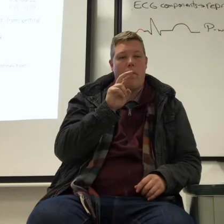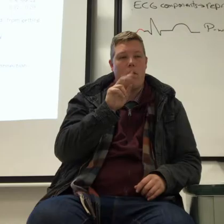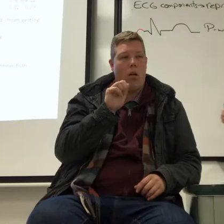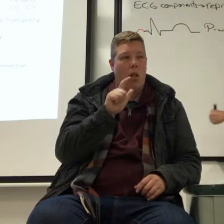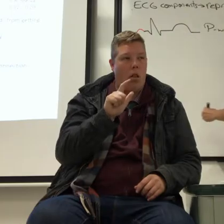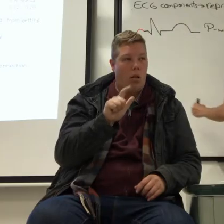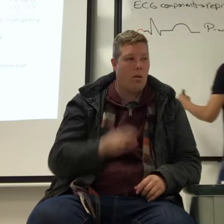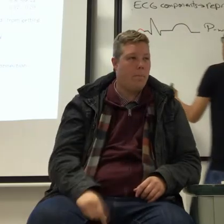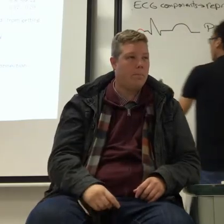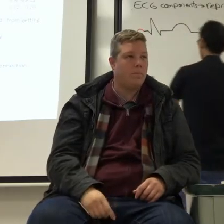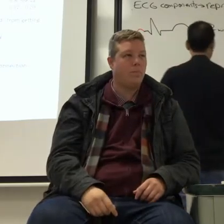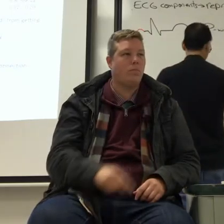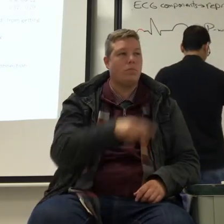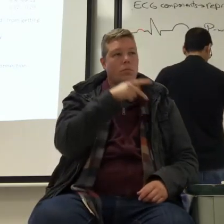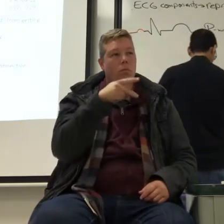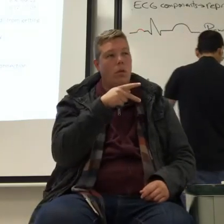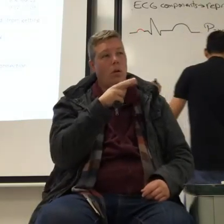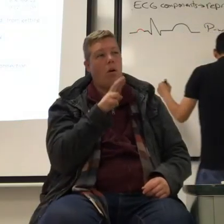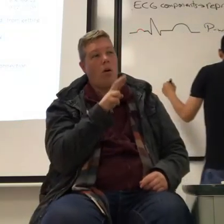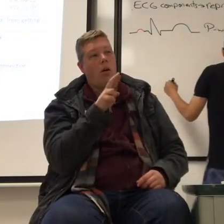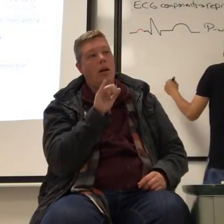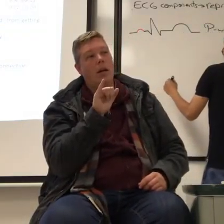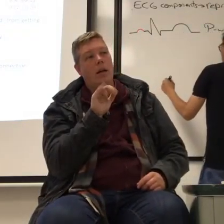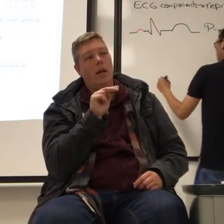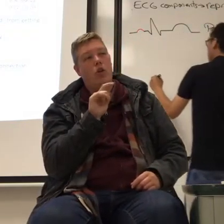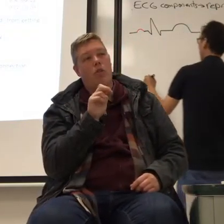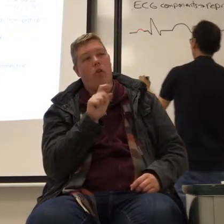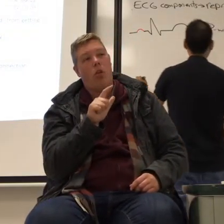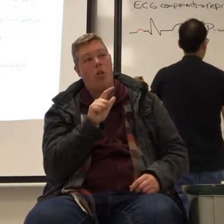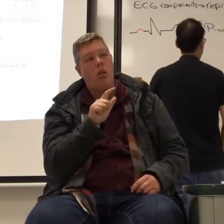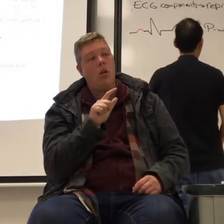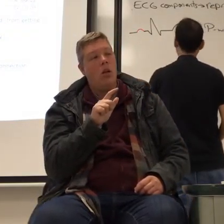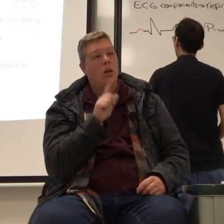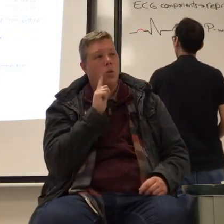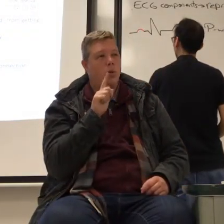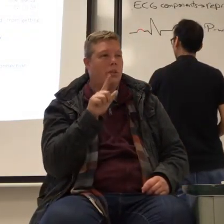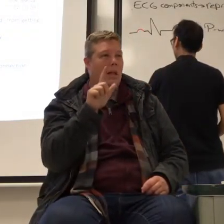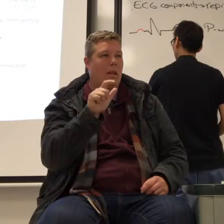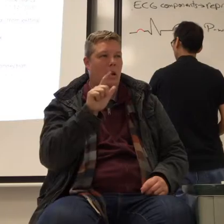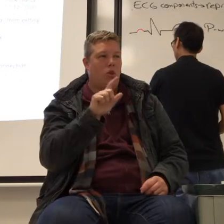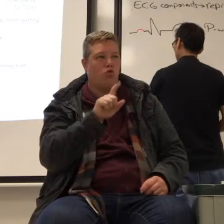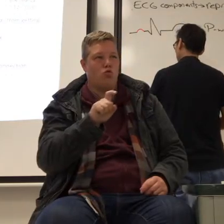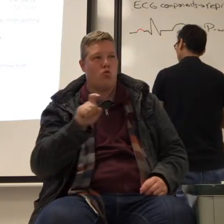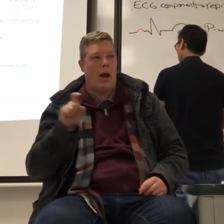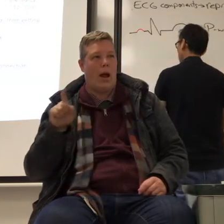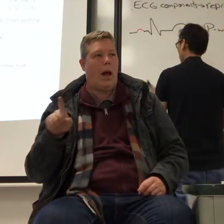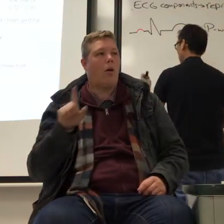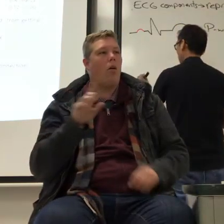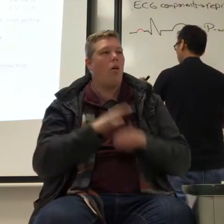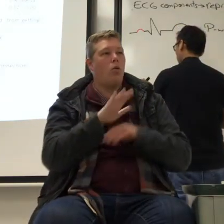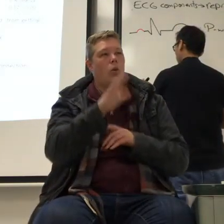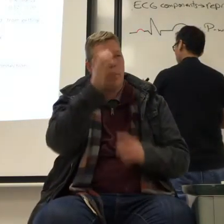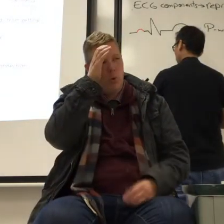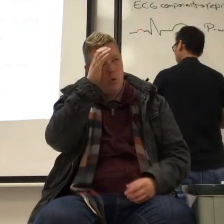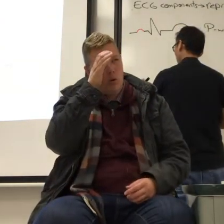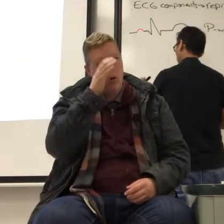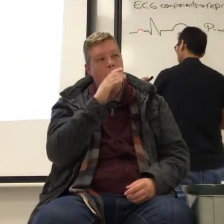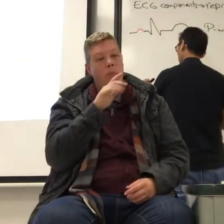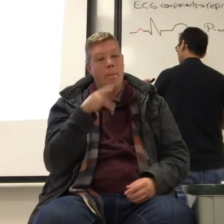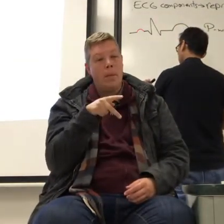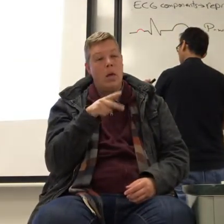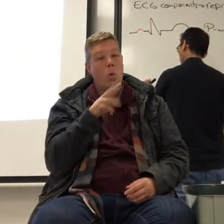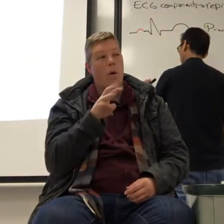PR interval, what you would do is just click and drag on your computer the P wave,